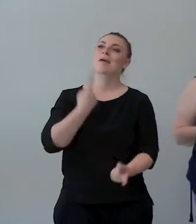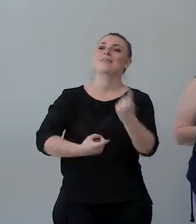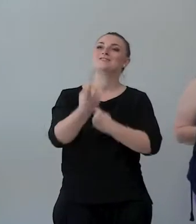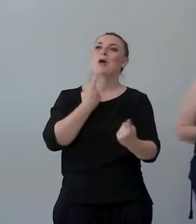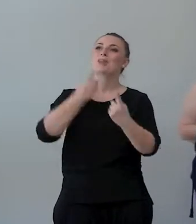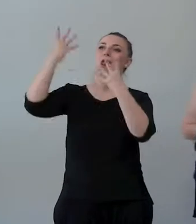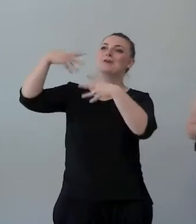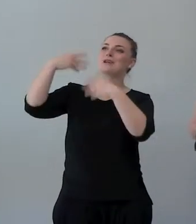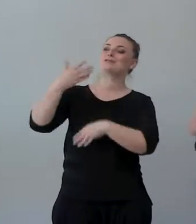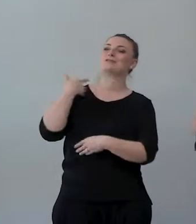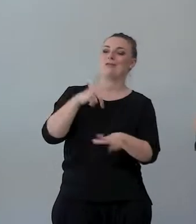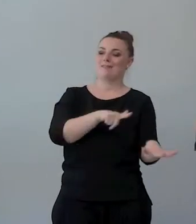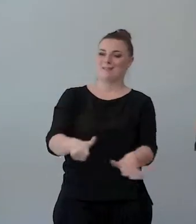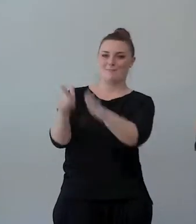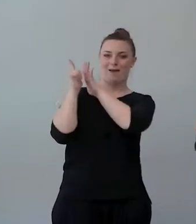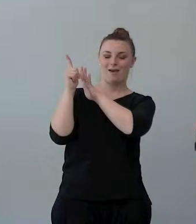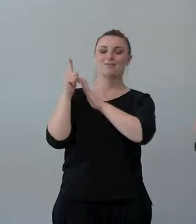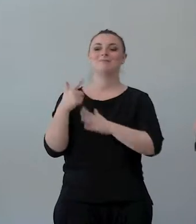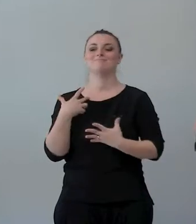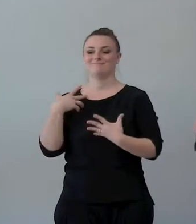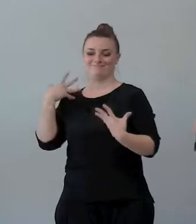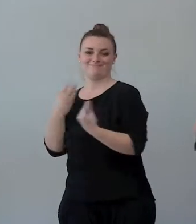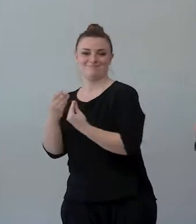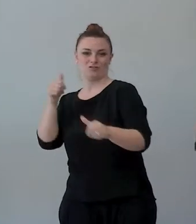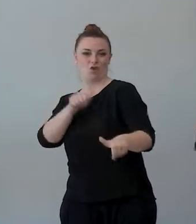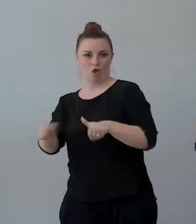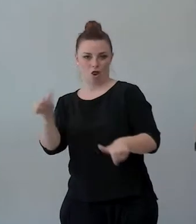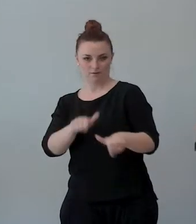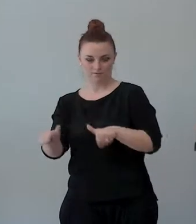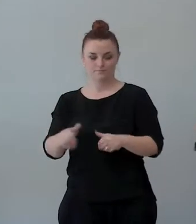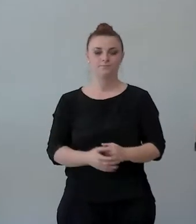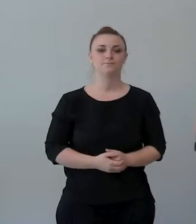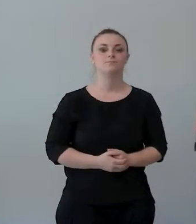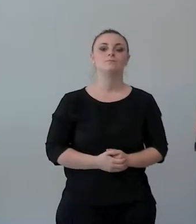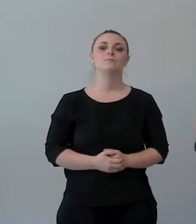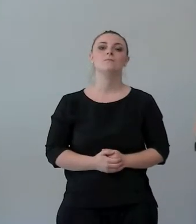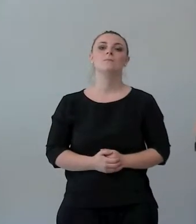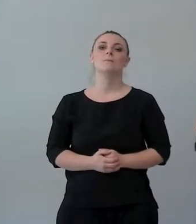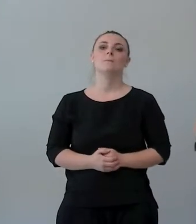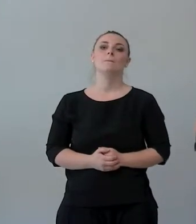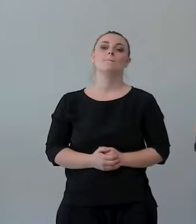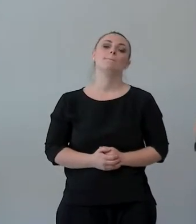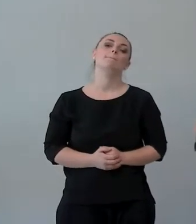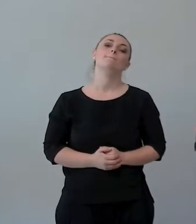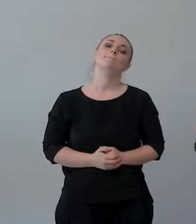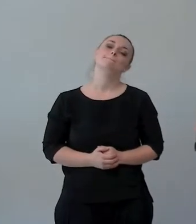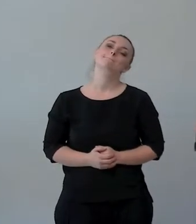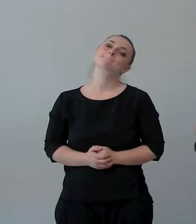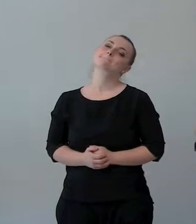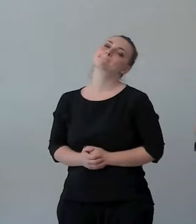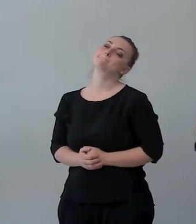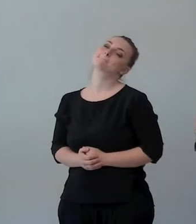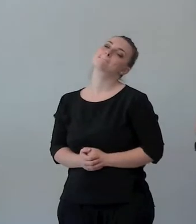dopo la settimana passata con mia sorella. Going back to my thoughts after that I had visited my